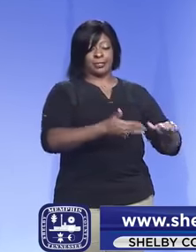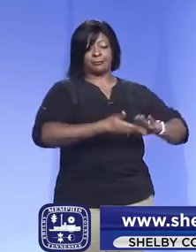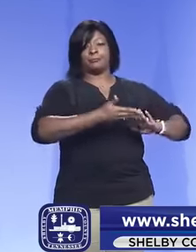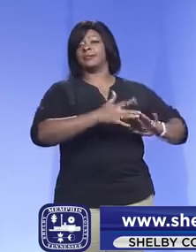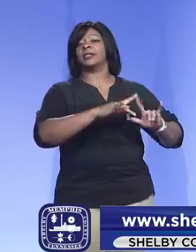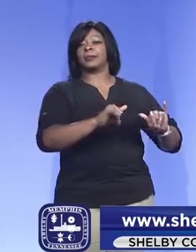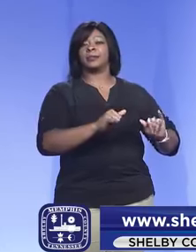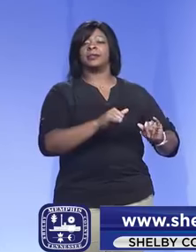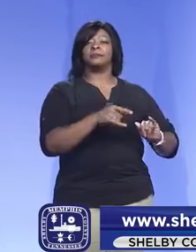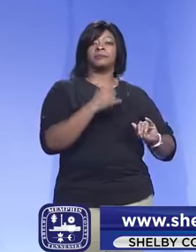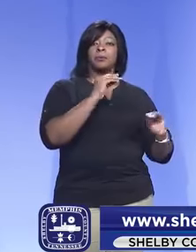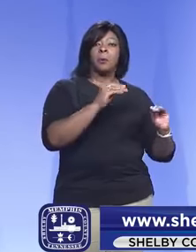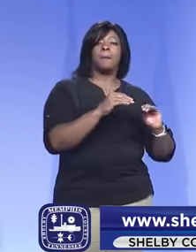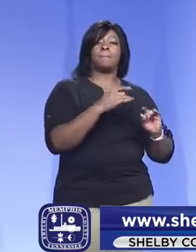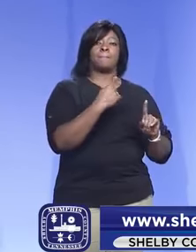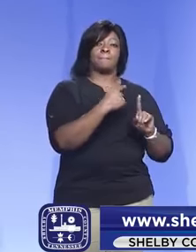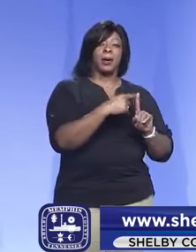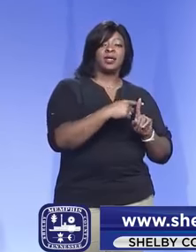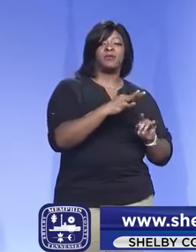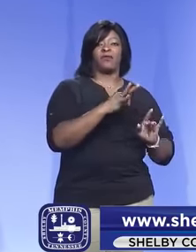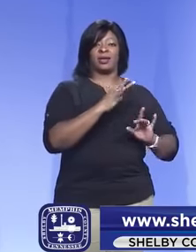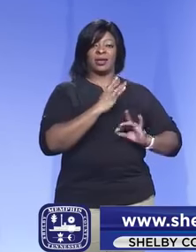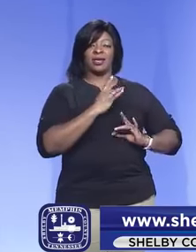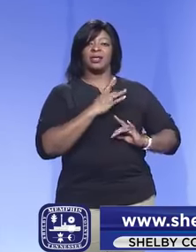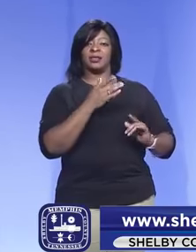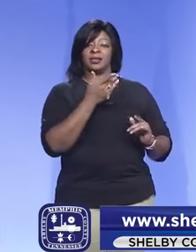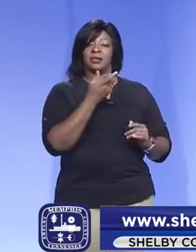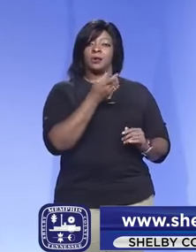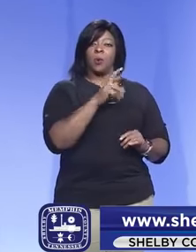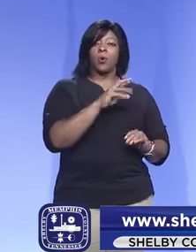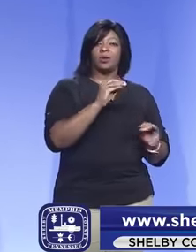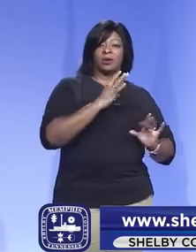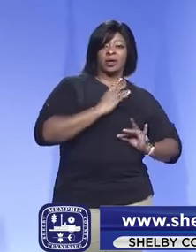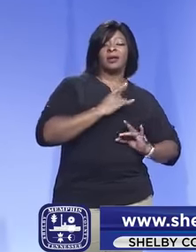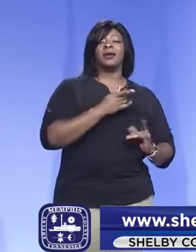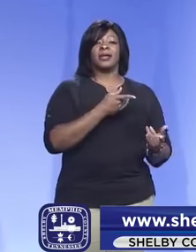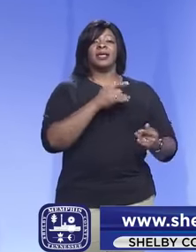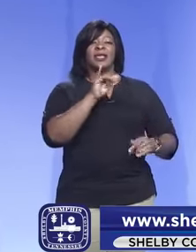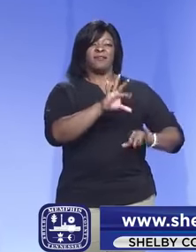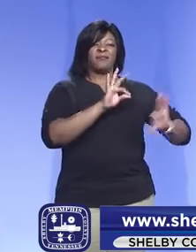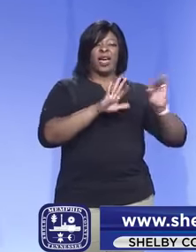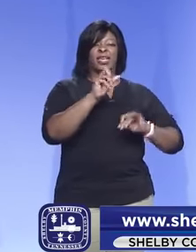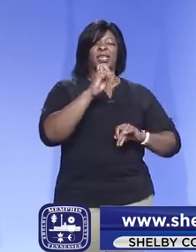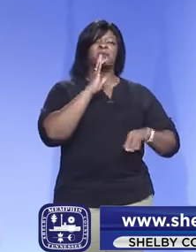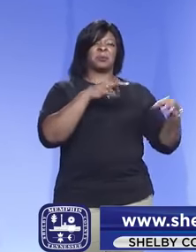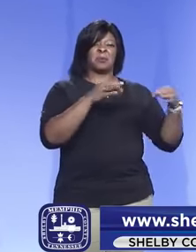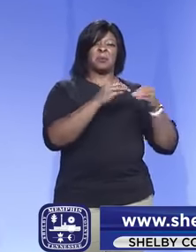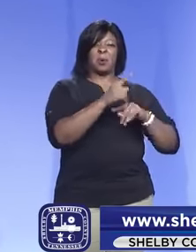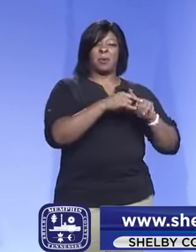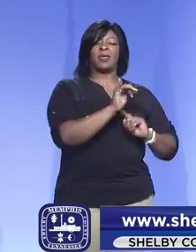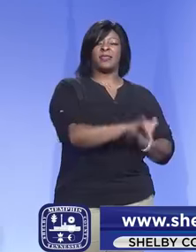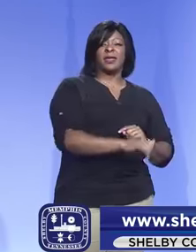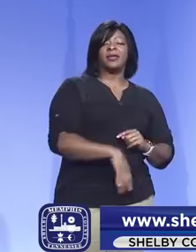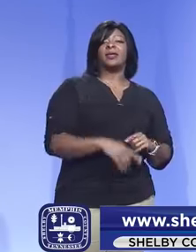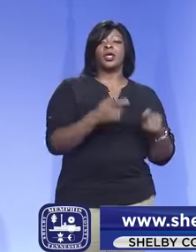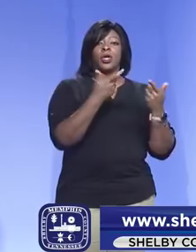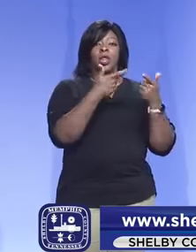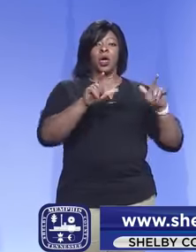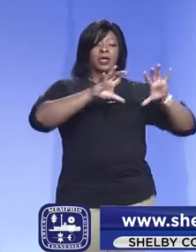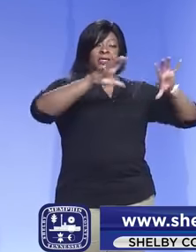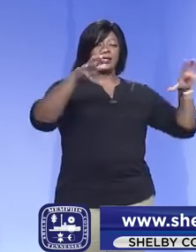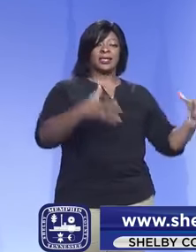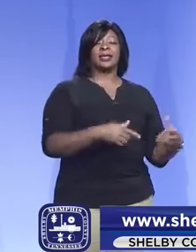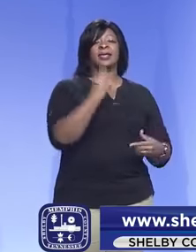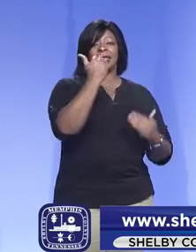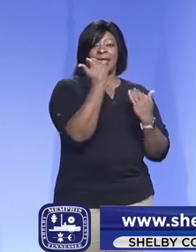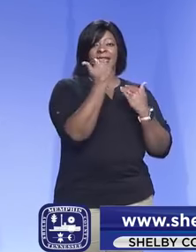do what we would call assurance or surveillance or case-finding testing, which I'll talk about more in a minute, at a large scale, at